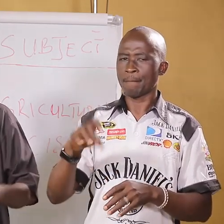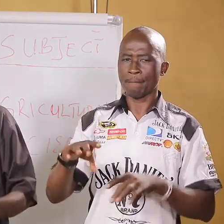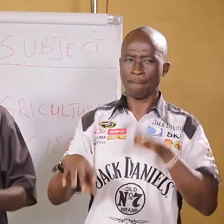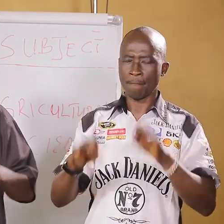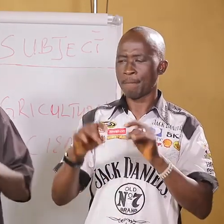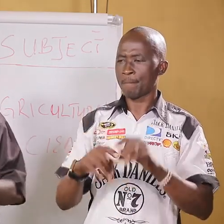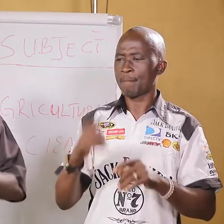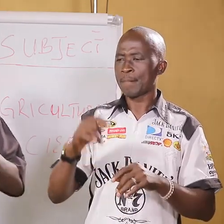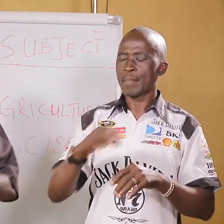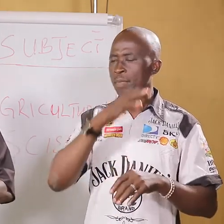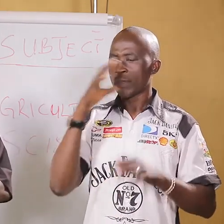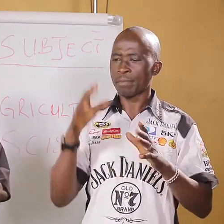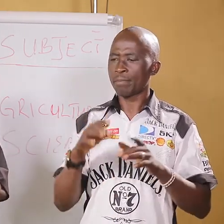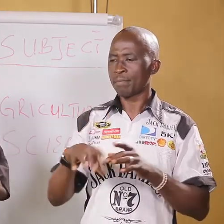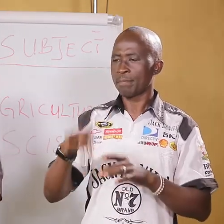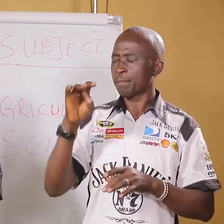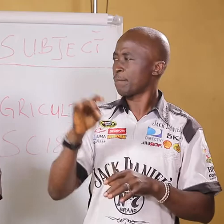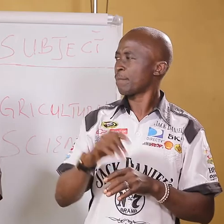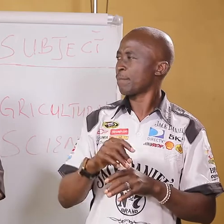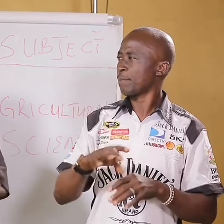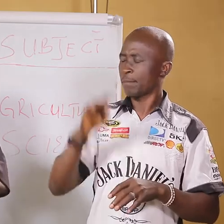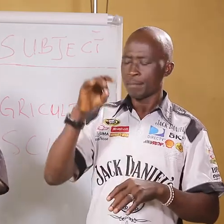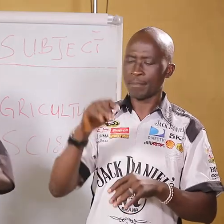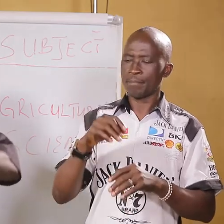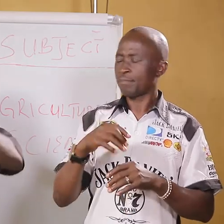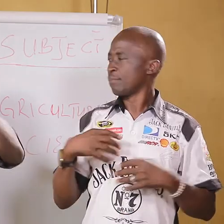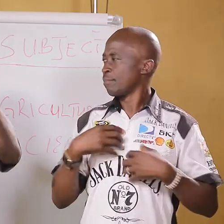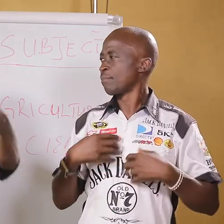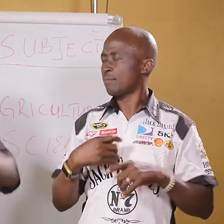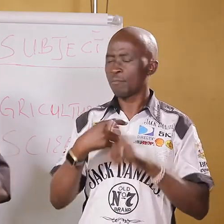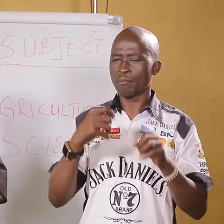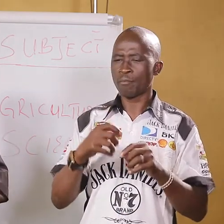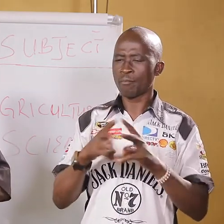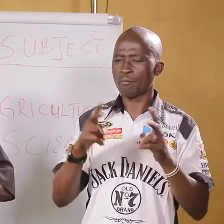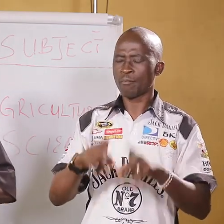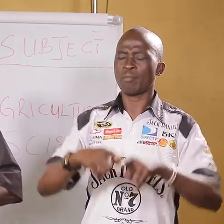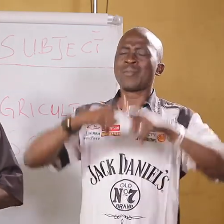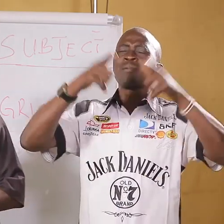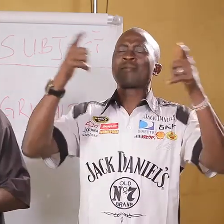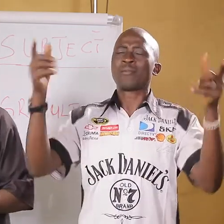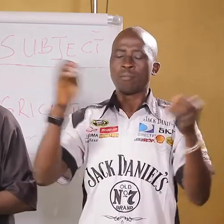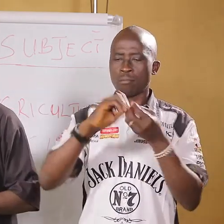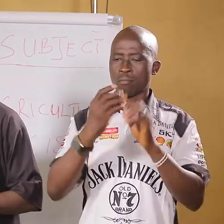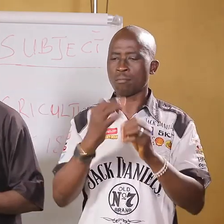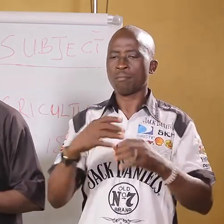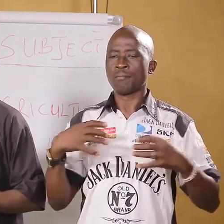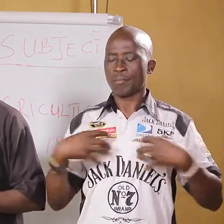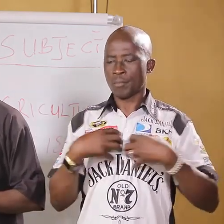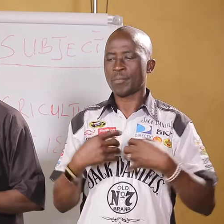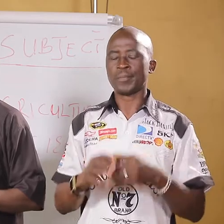the farmers select the animals from a very large population of animals.